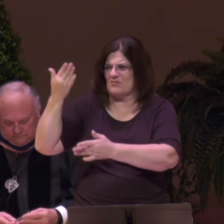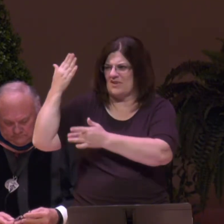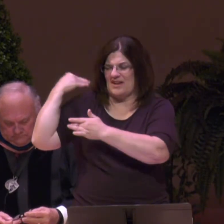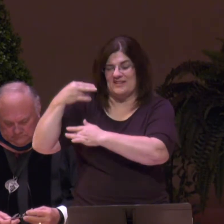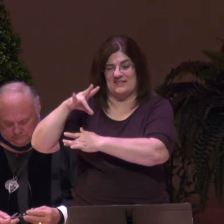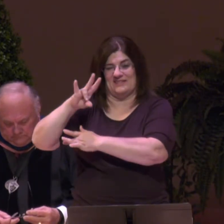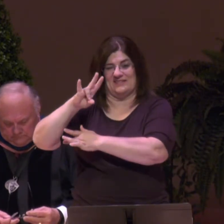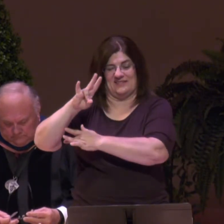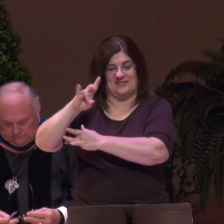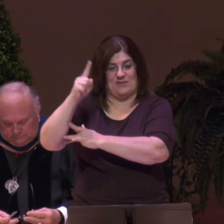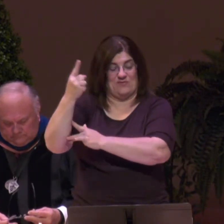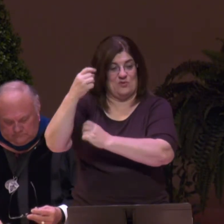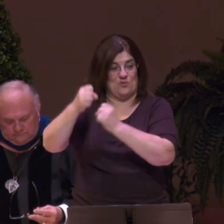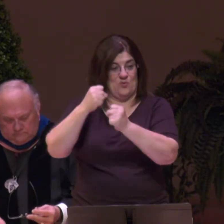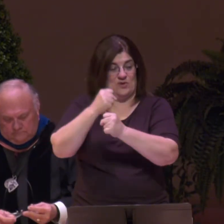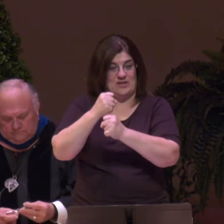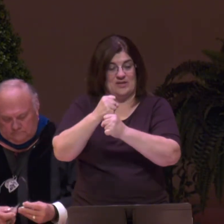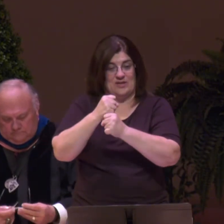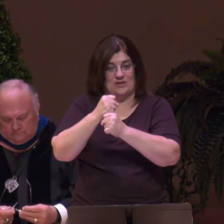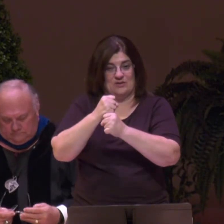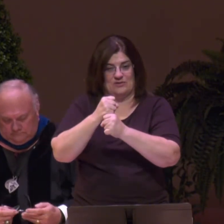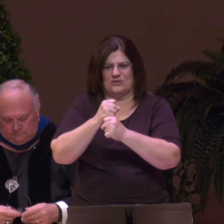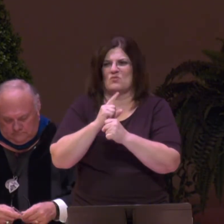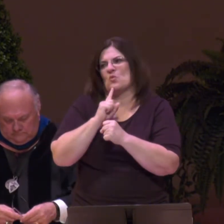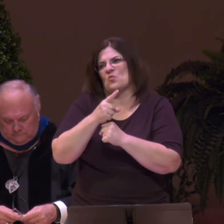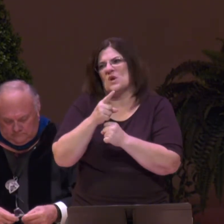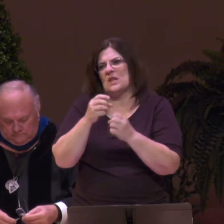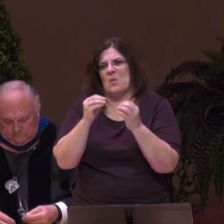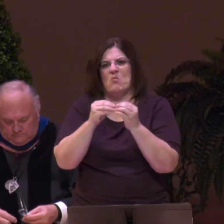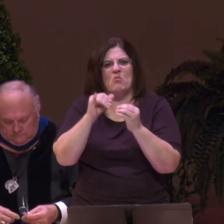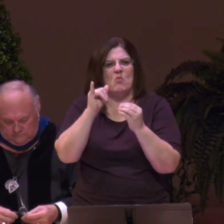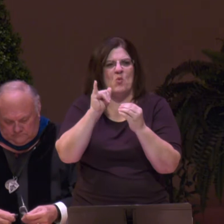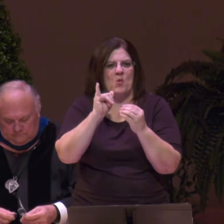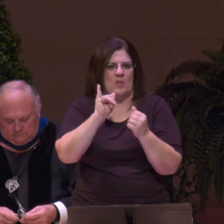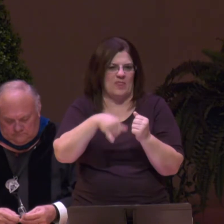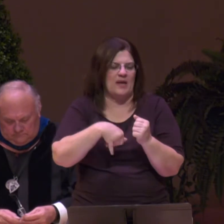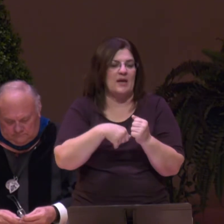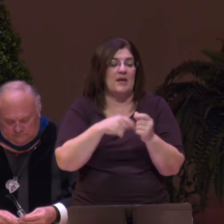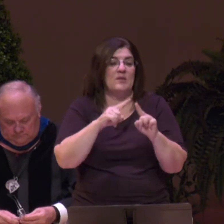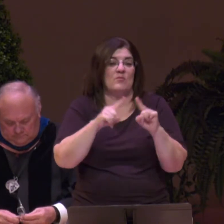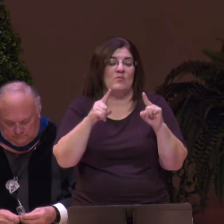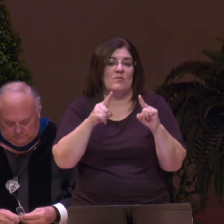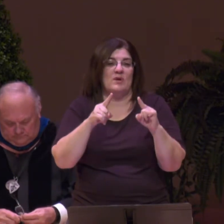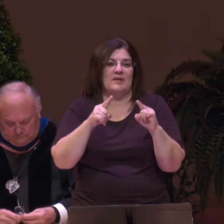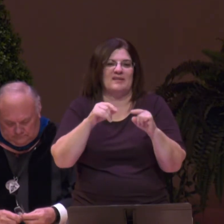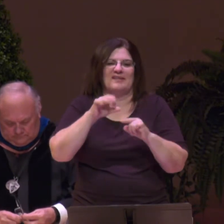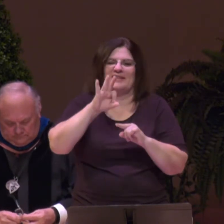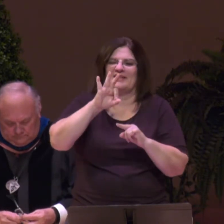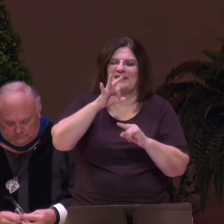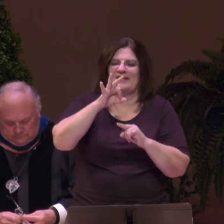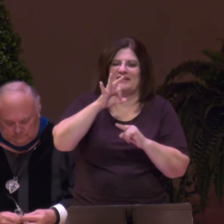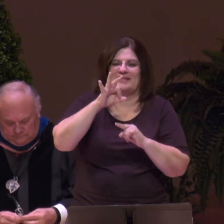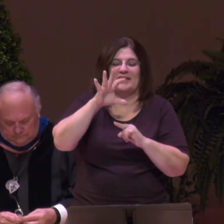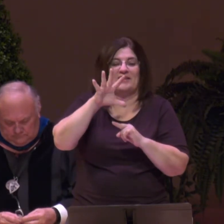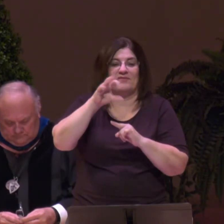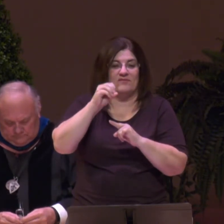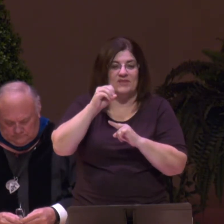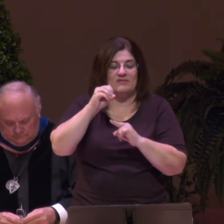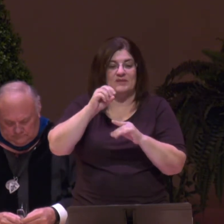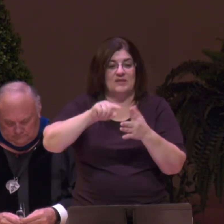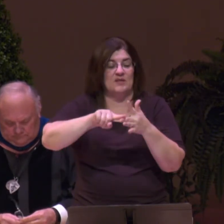years, actually extending more than that, but it was in 1950 that we went on board Camp